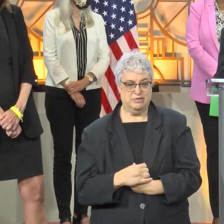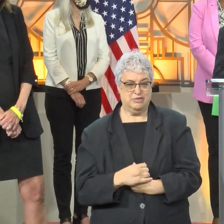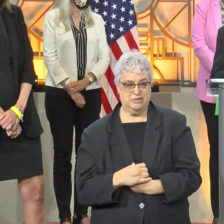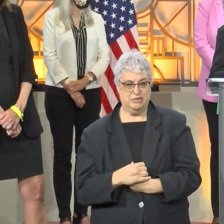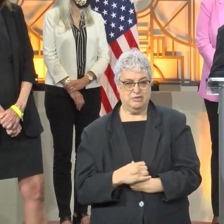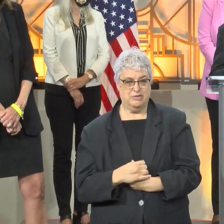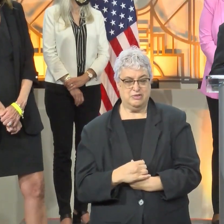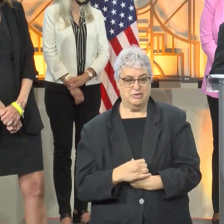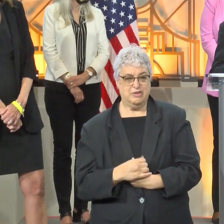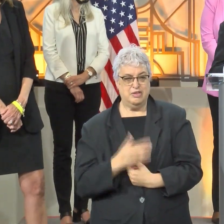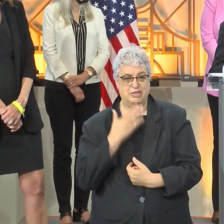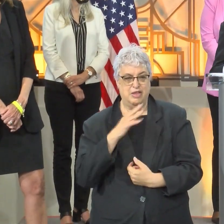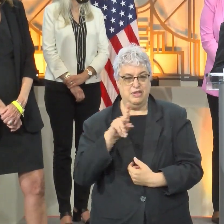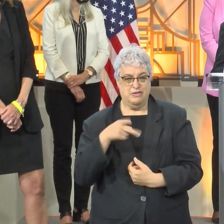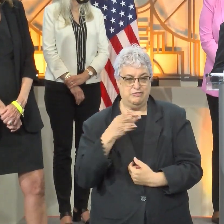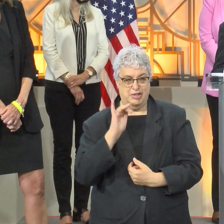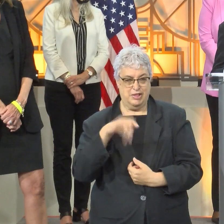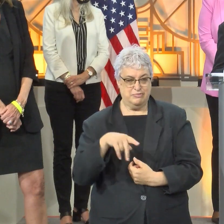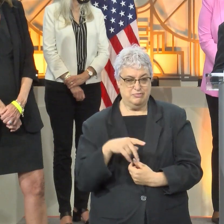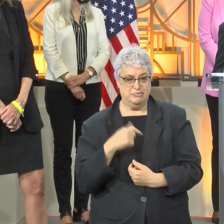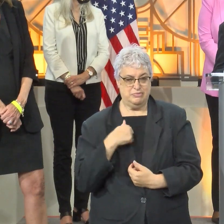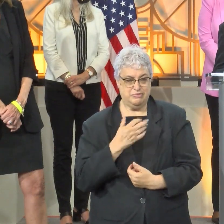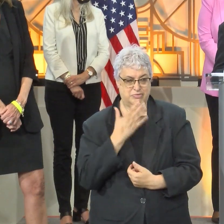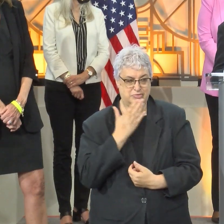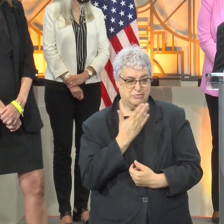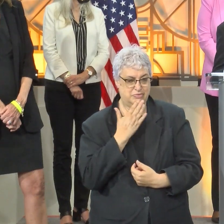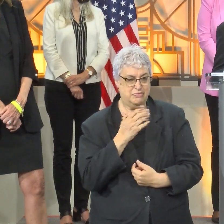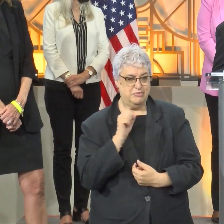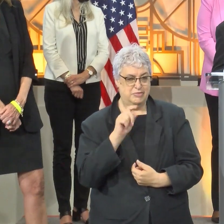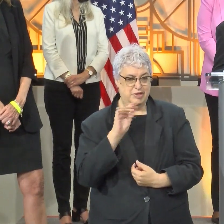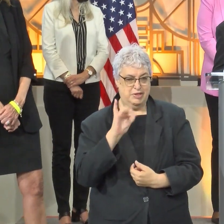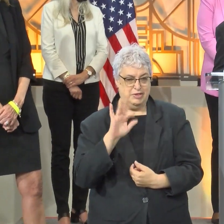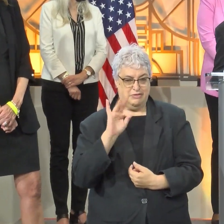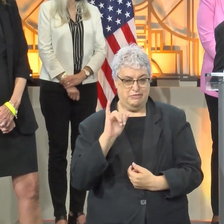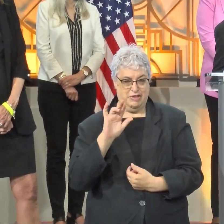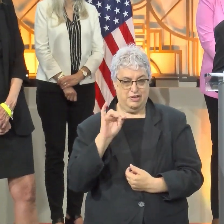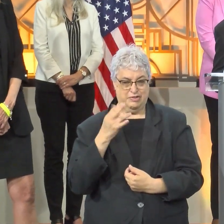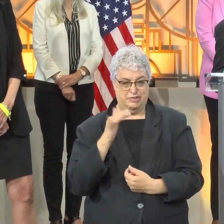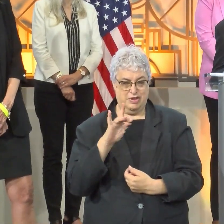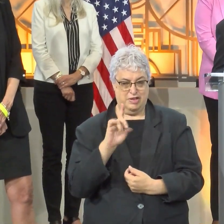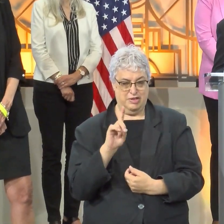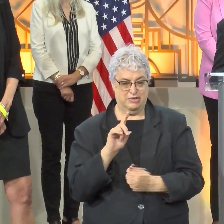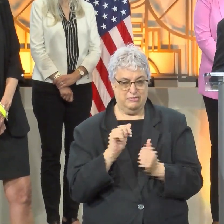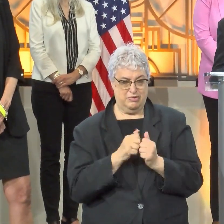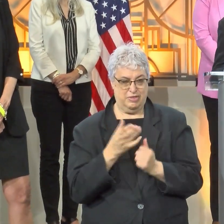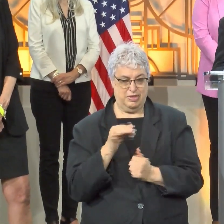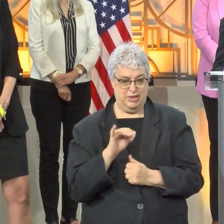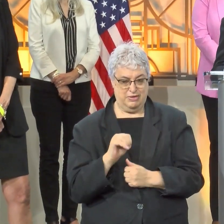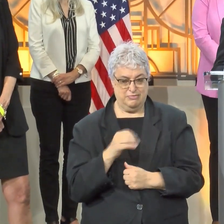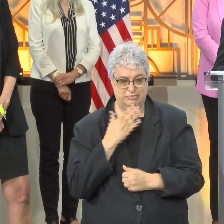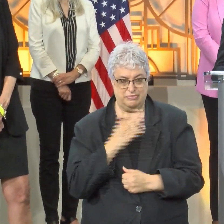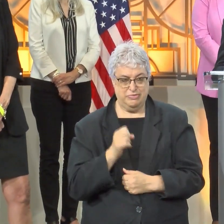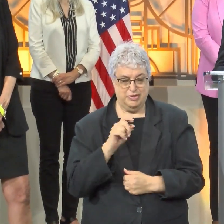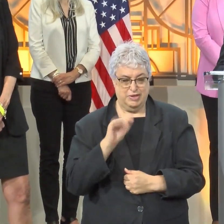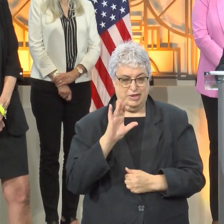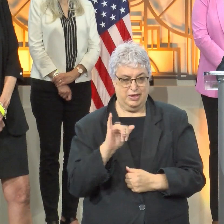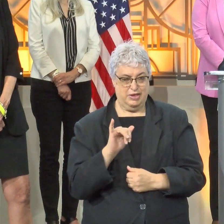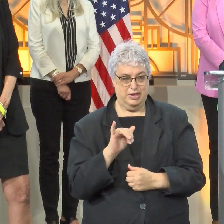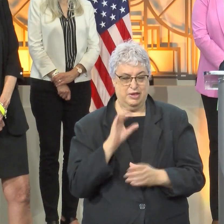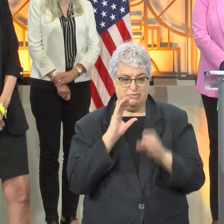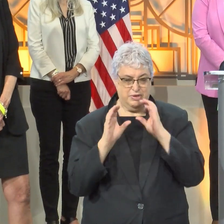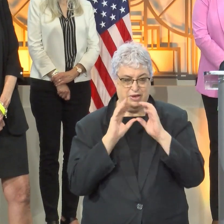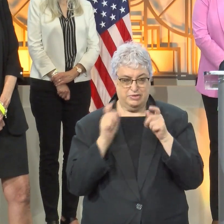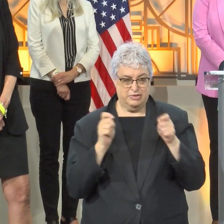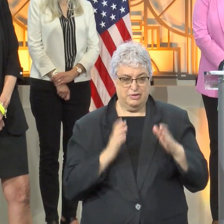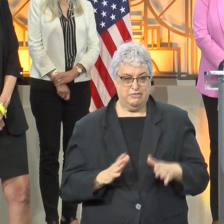Thanks, Philip. And I certainly want to acknowledge Stacey Fairchild, who is with him today. So thank you, Stacey. Stacey is the communication